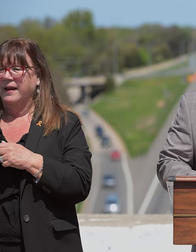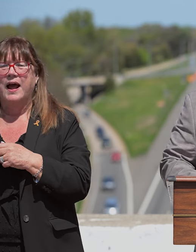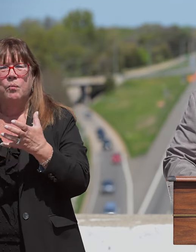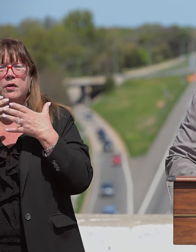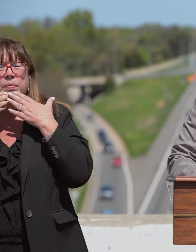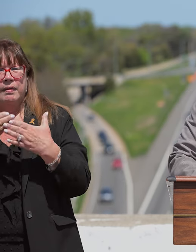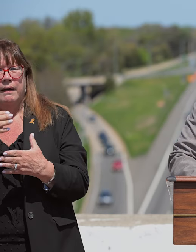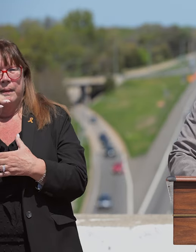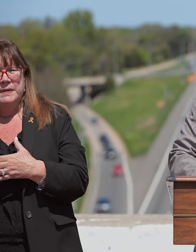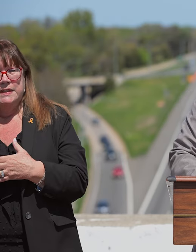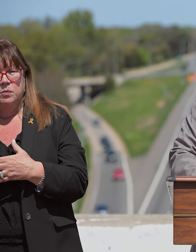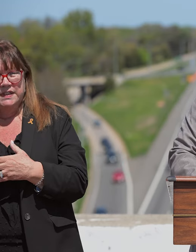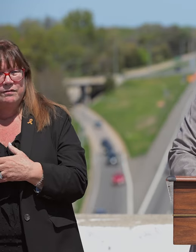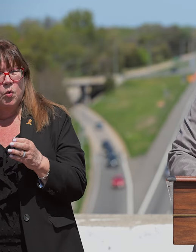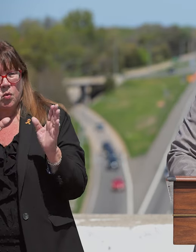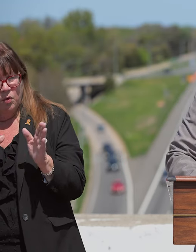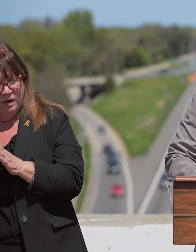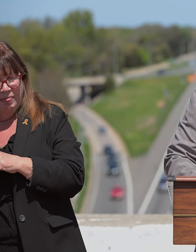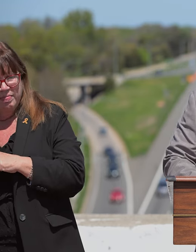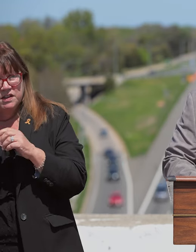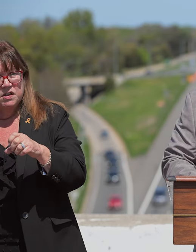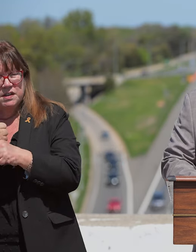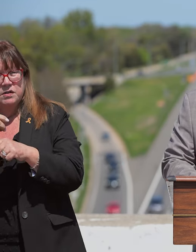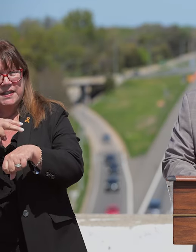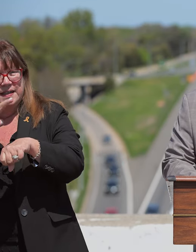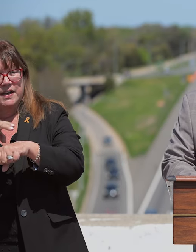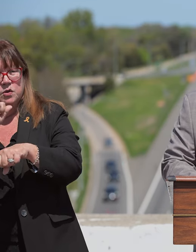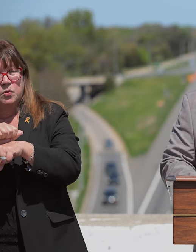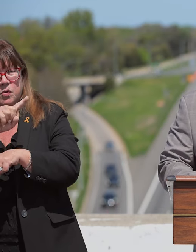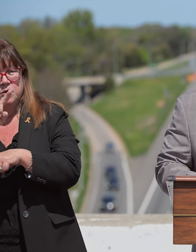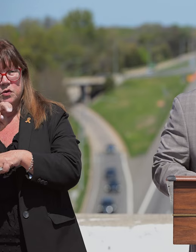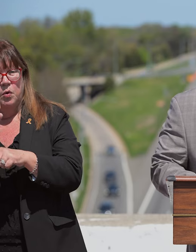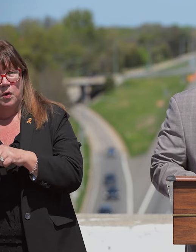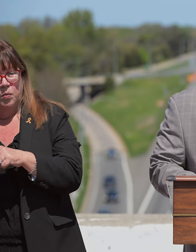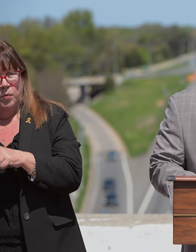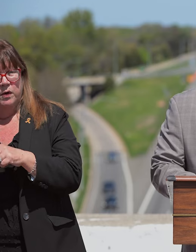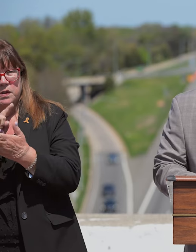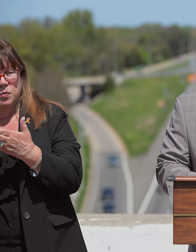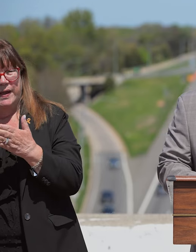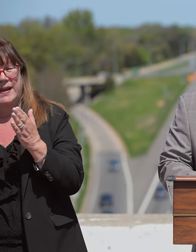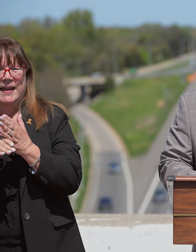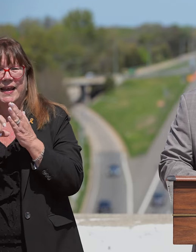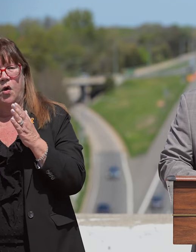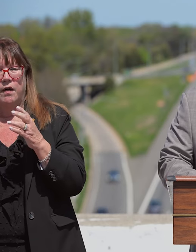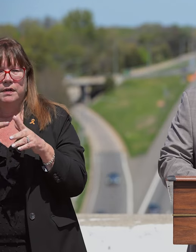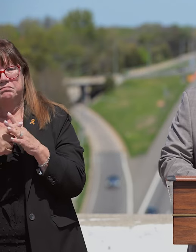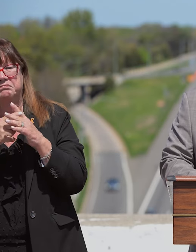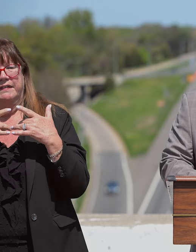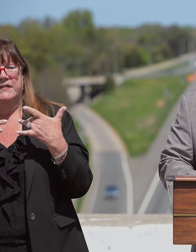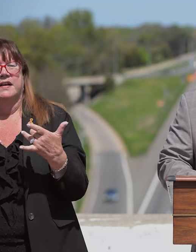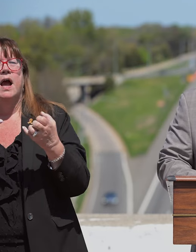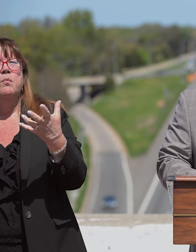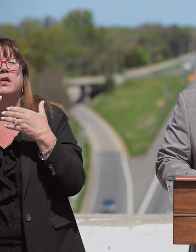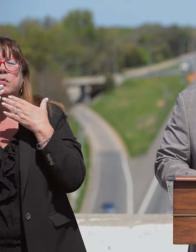Maryland Department of Transportation for organizing this year's National Work Zone Awareness Week kickoff event. I'd also like to